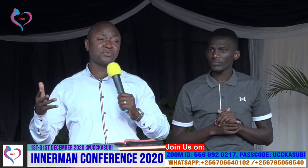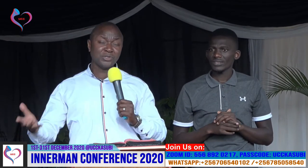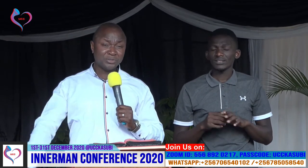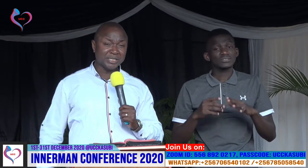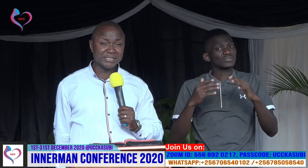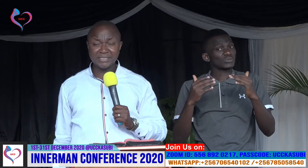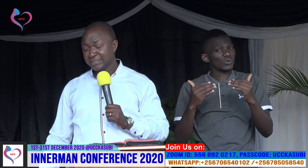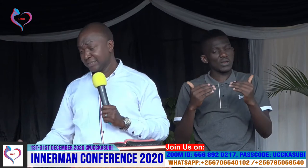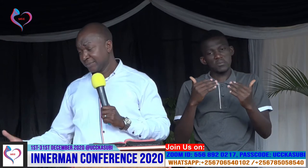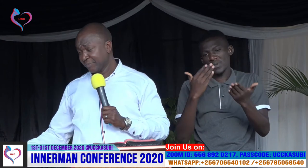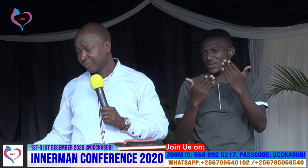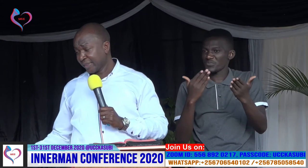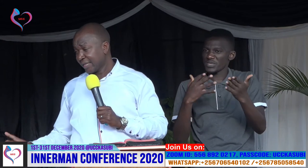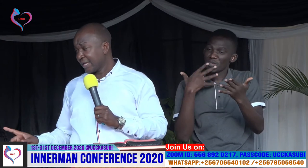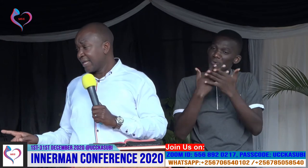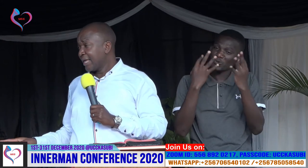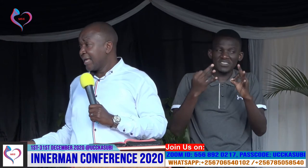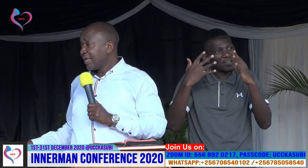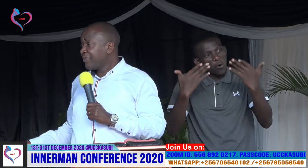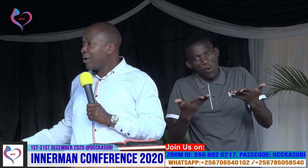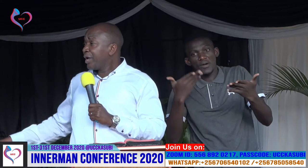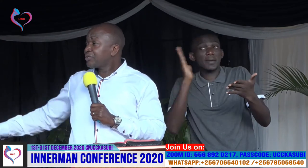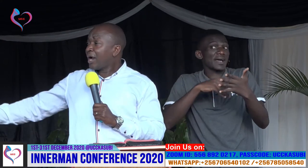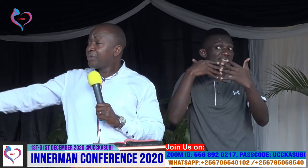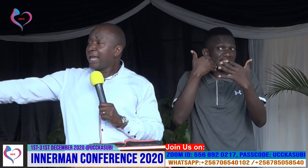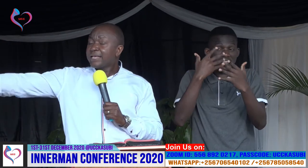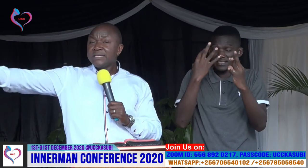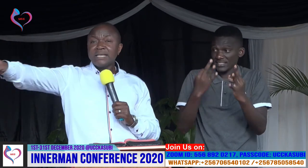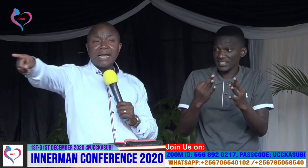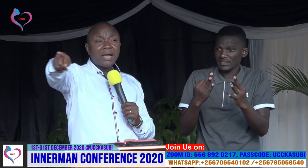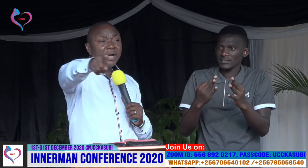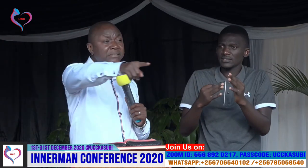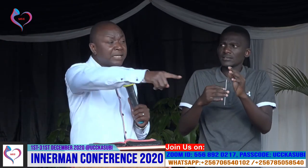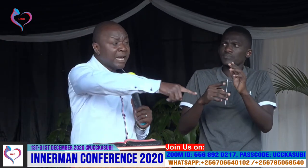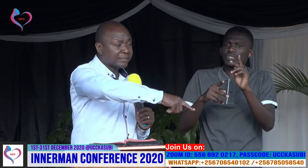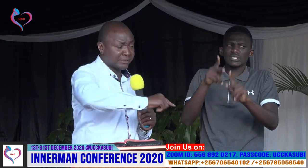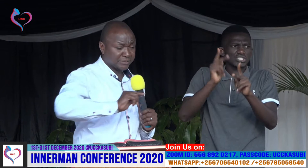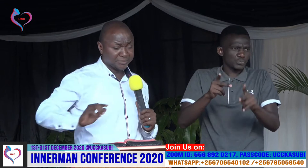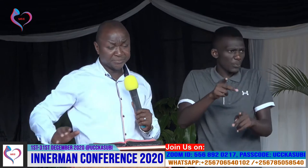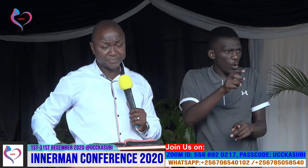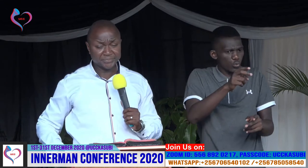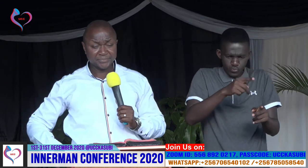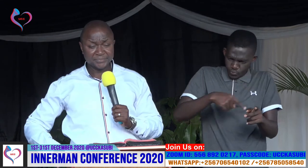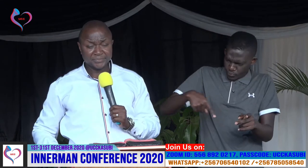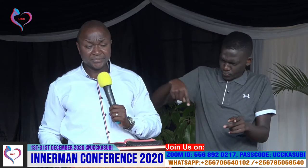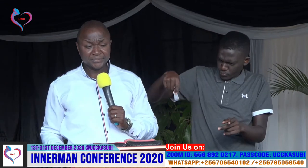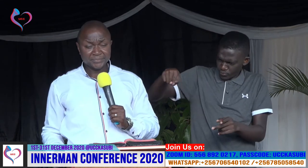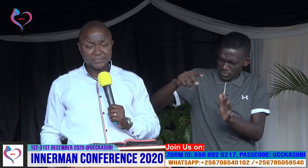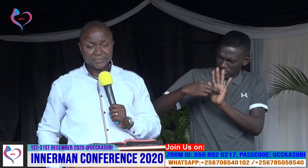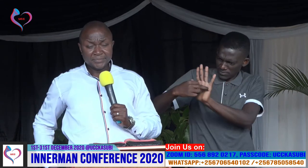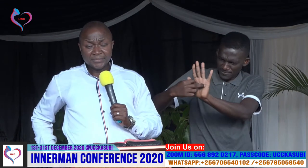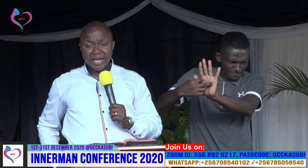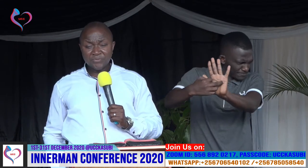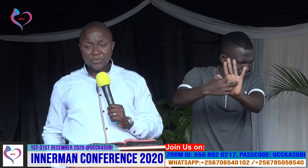unfortunately, or fortunately, they went round like this and I was the last.